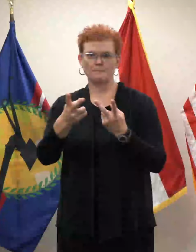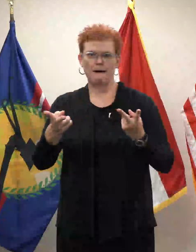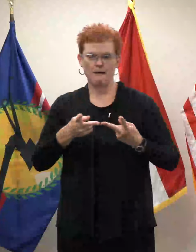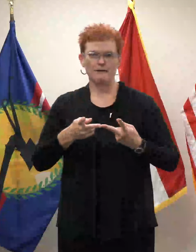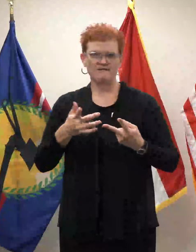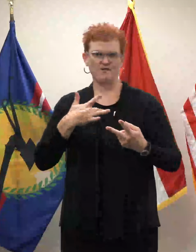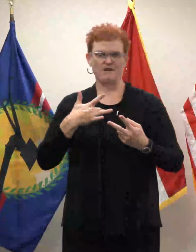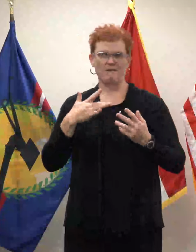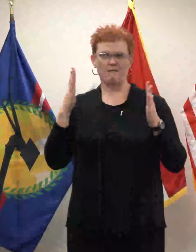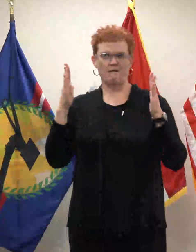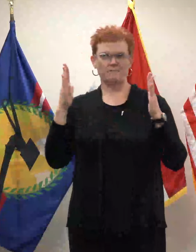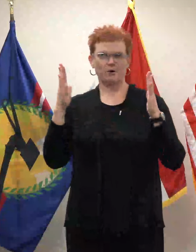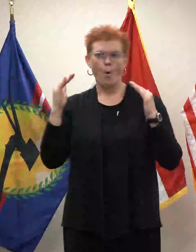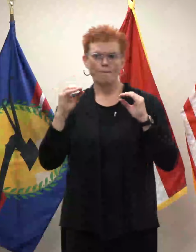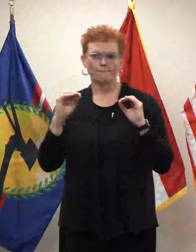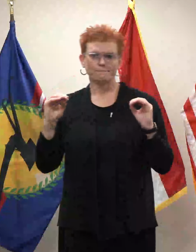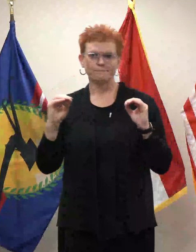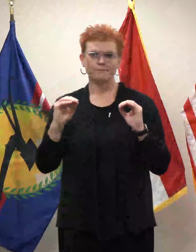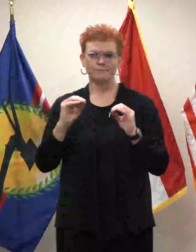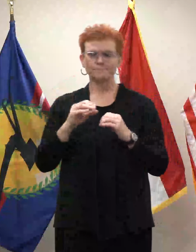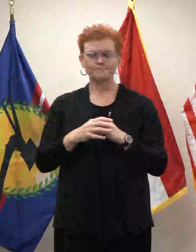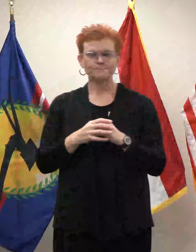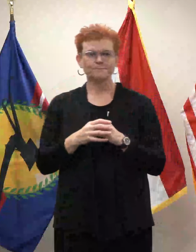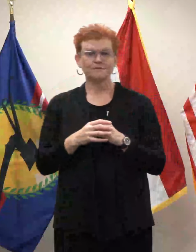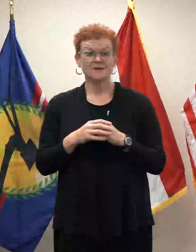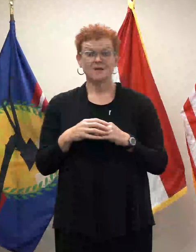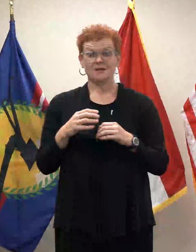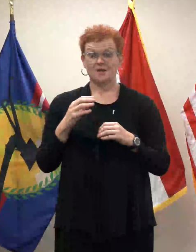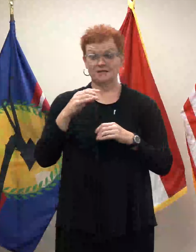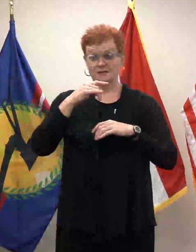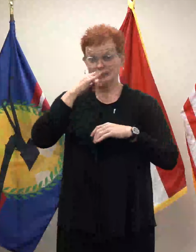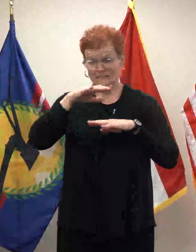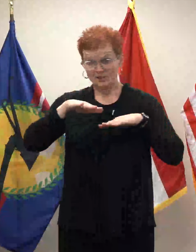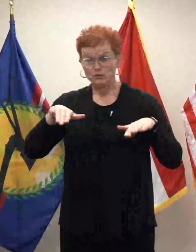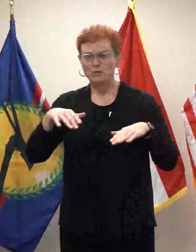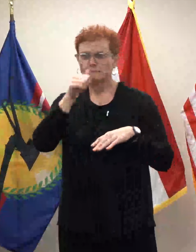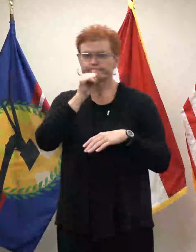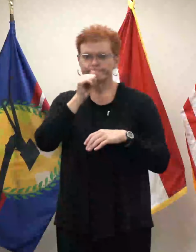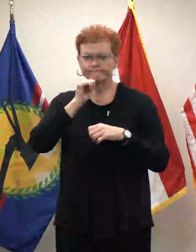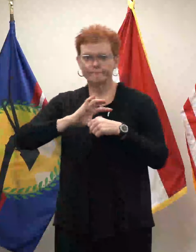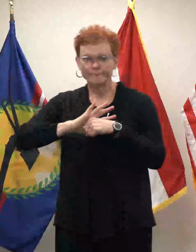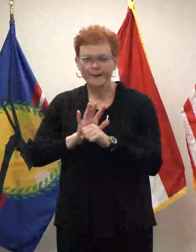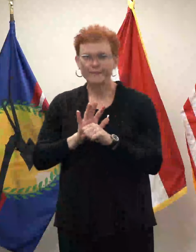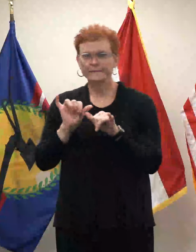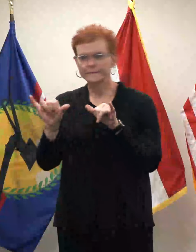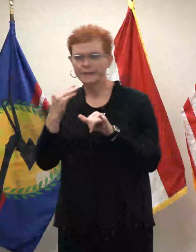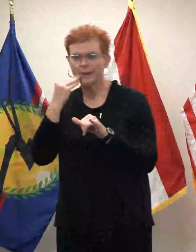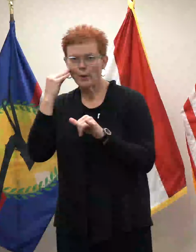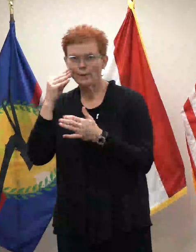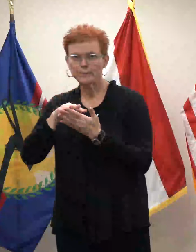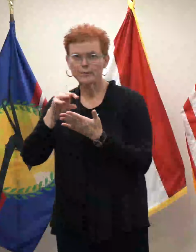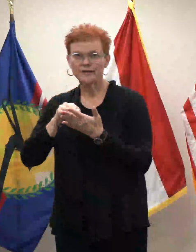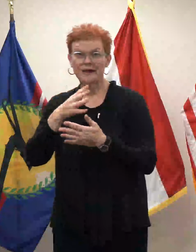Our children have been through so much over the past few years, a pandemic forced online learning across the country, and more recently,